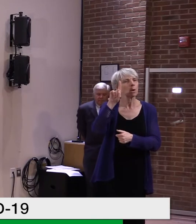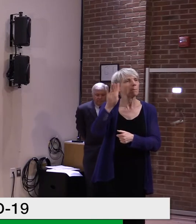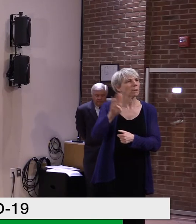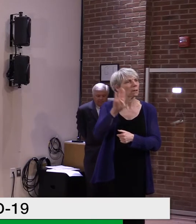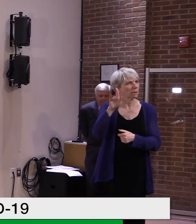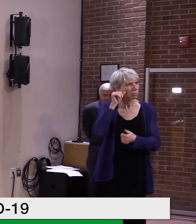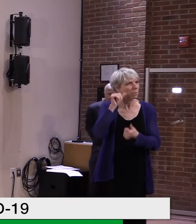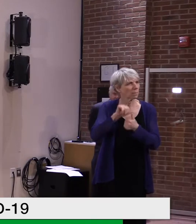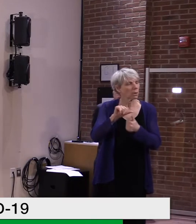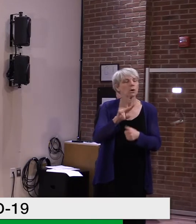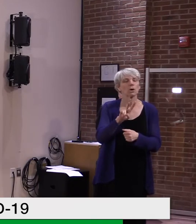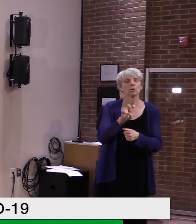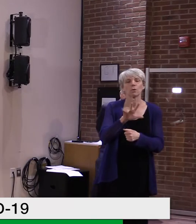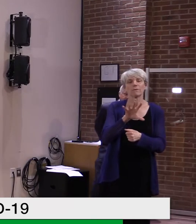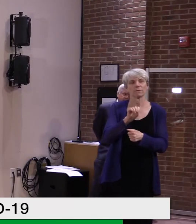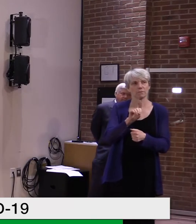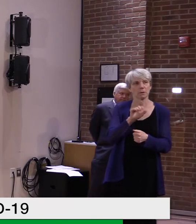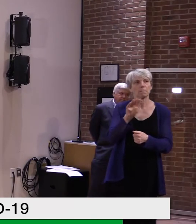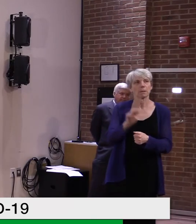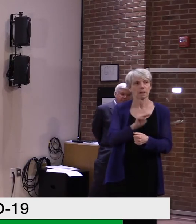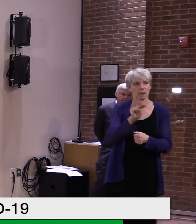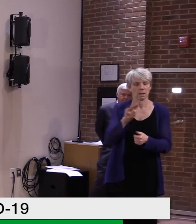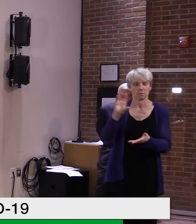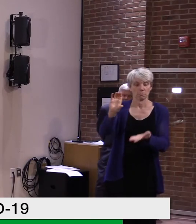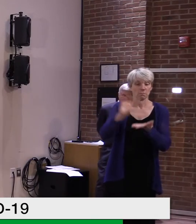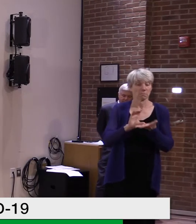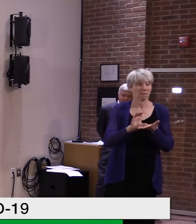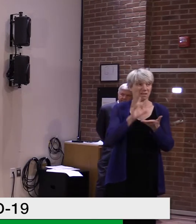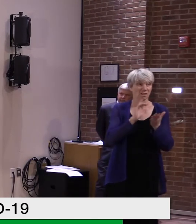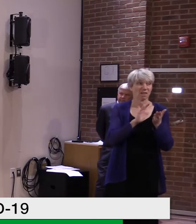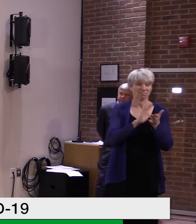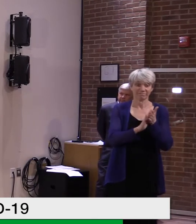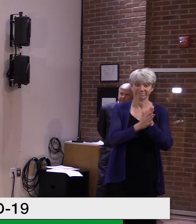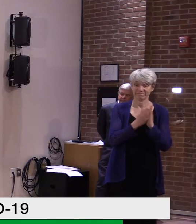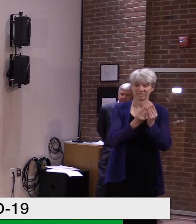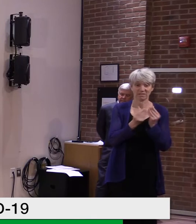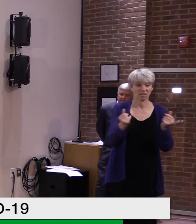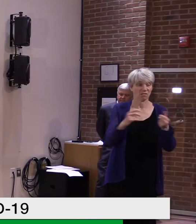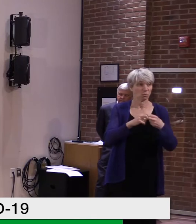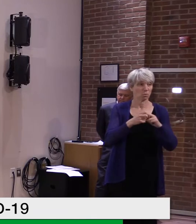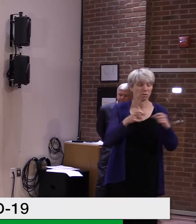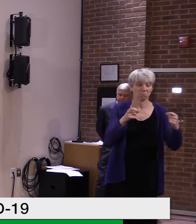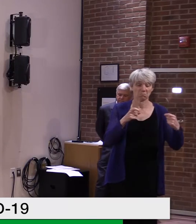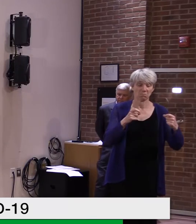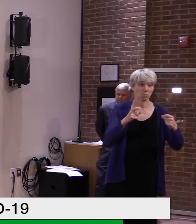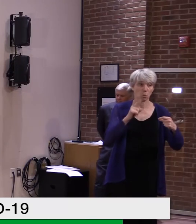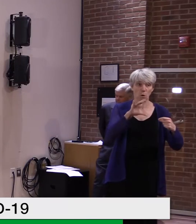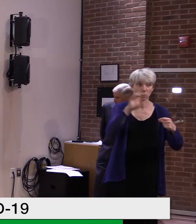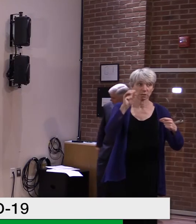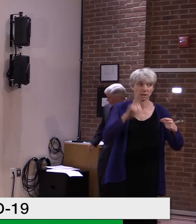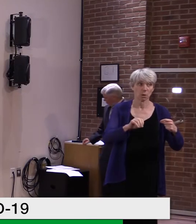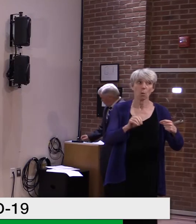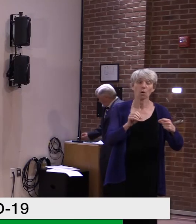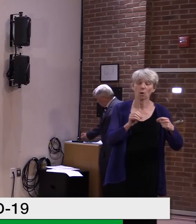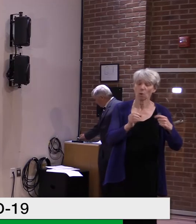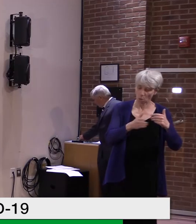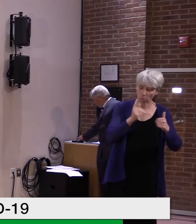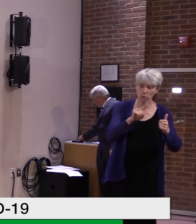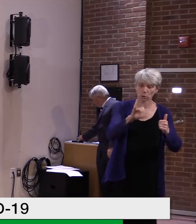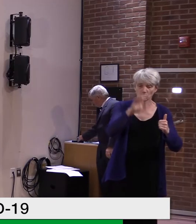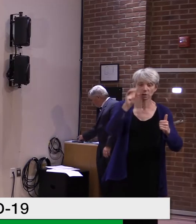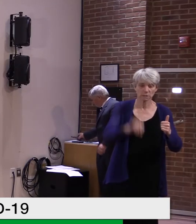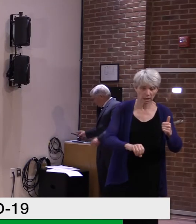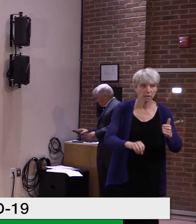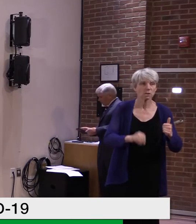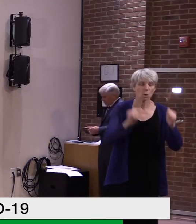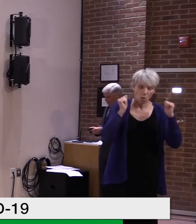will virtually maybe solve the entire problem or get us much closer to the goal of having